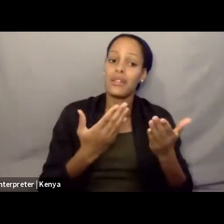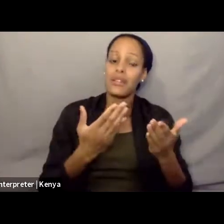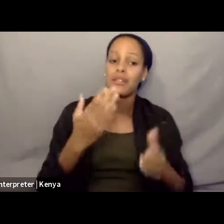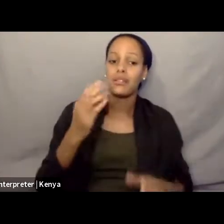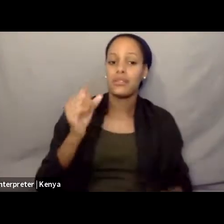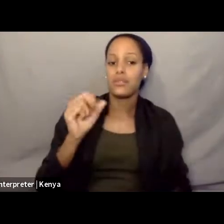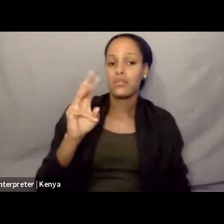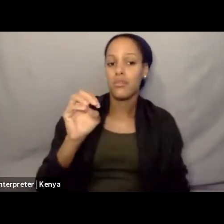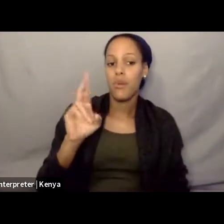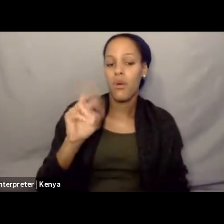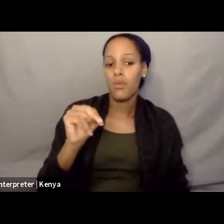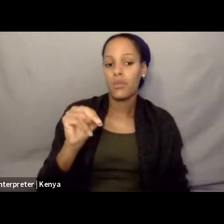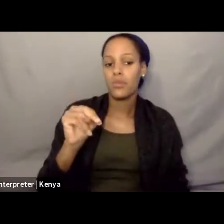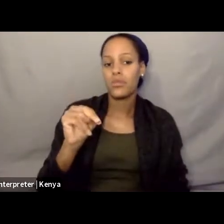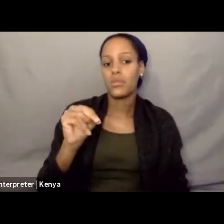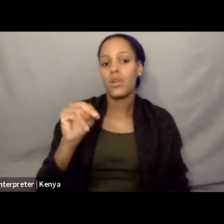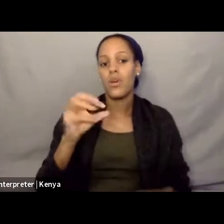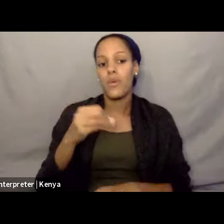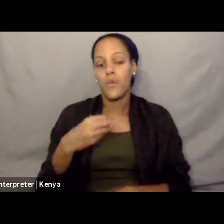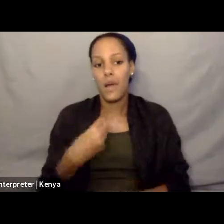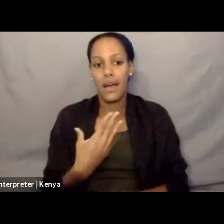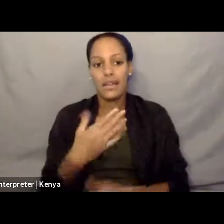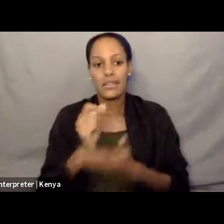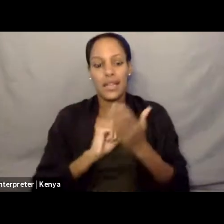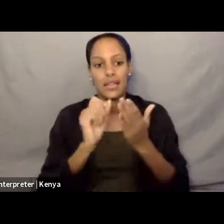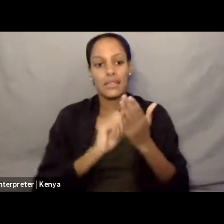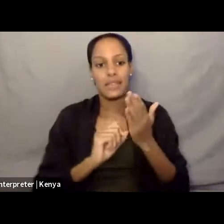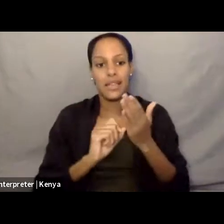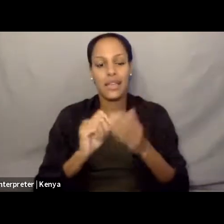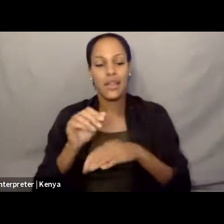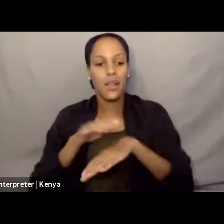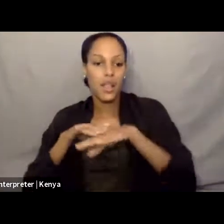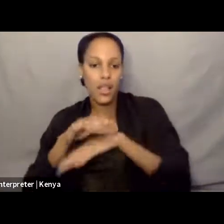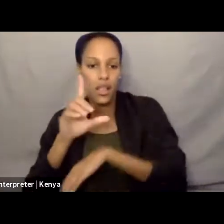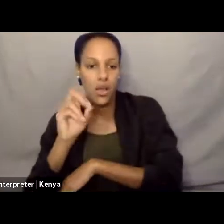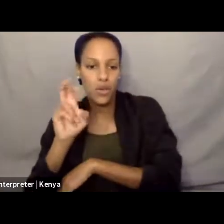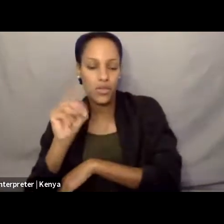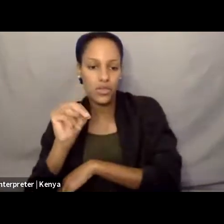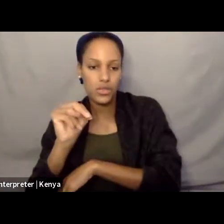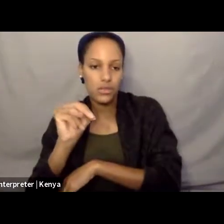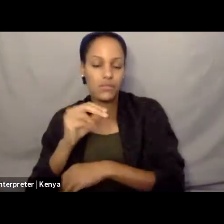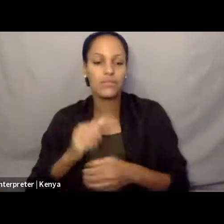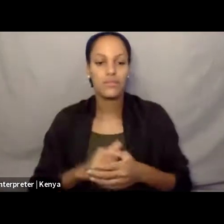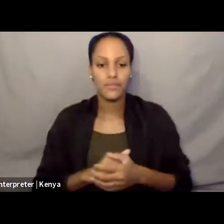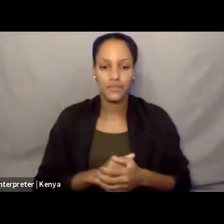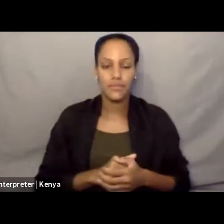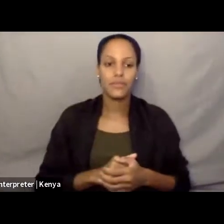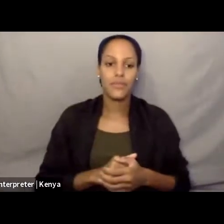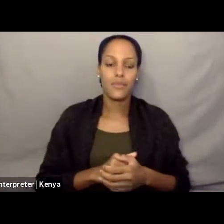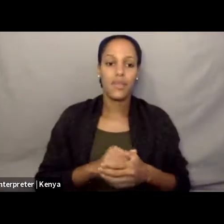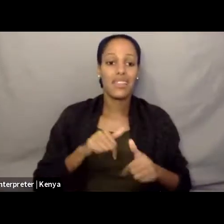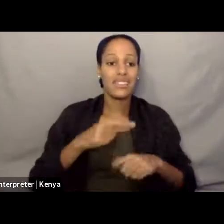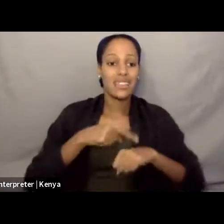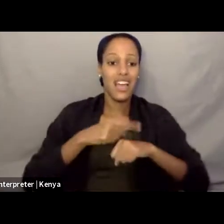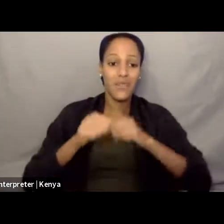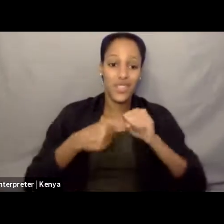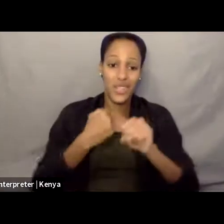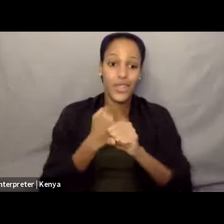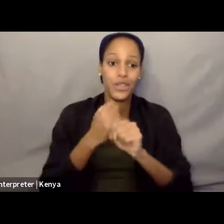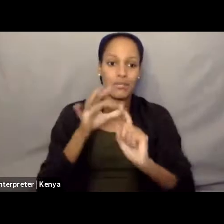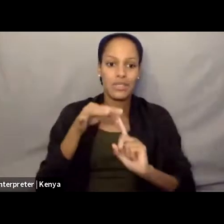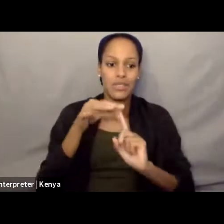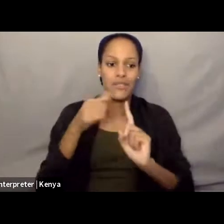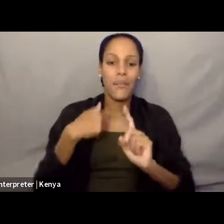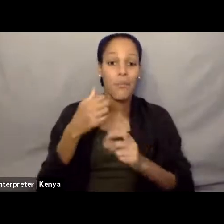essay, Lotion, in her book of Being Dispersed. This time of year, I'm mostly